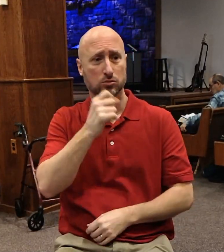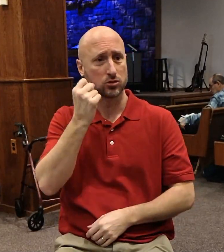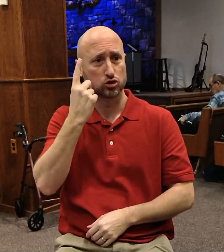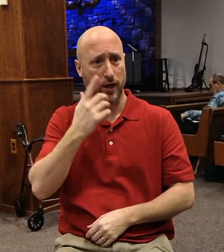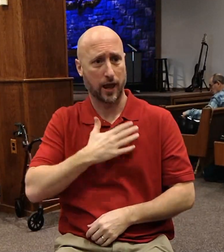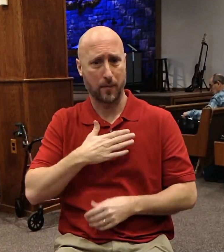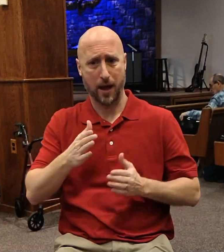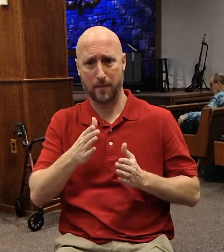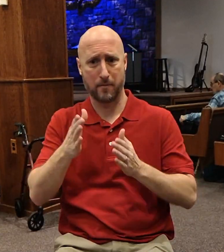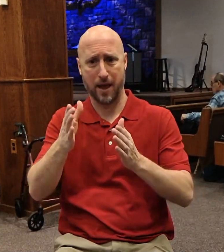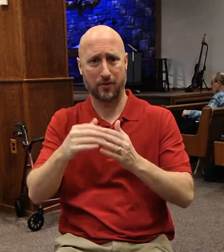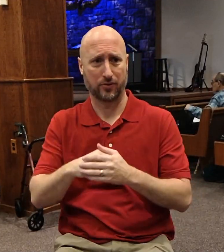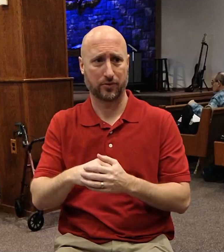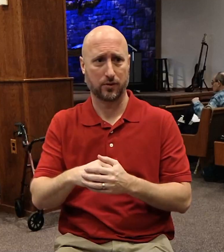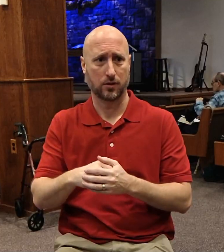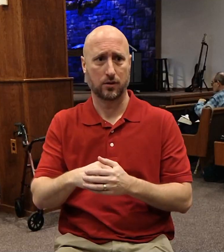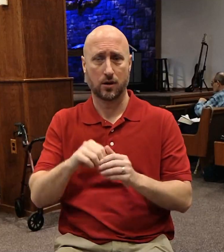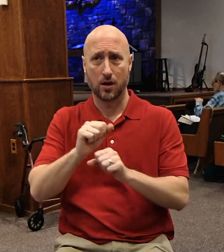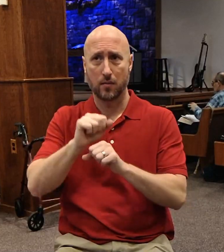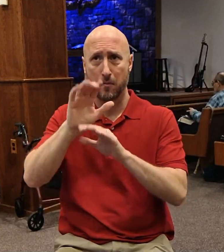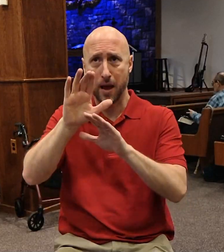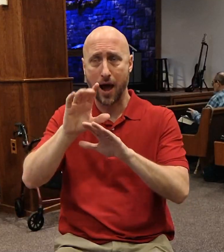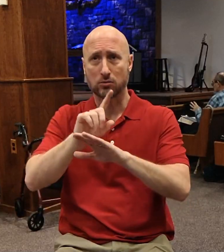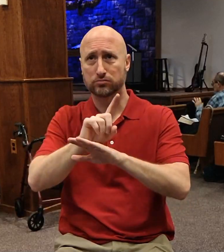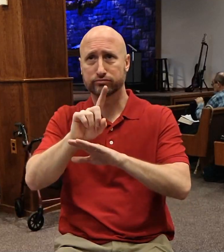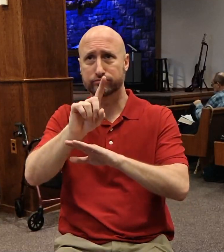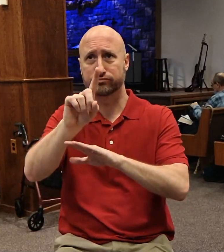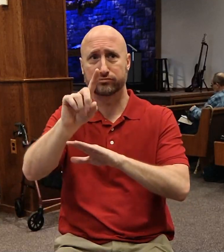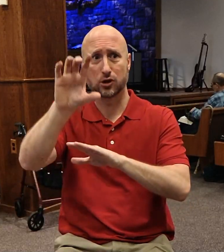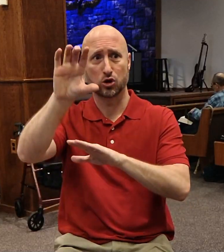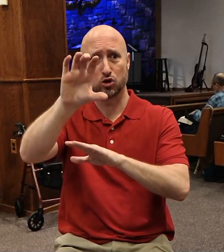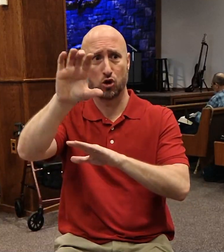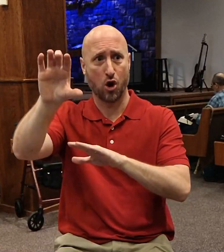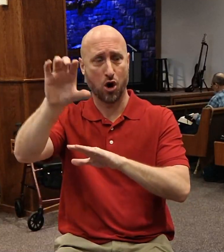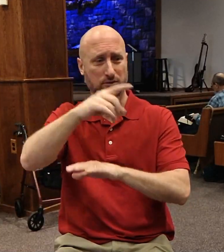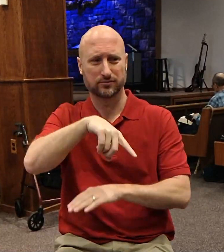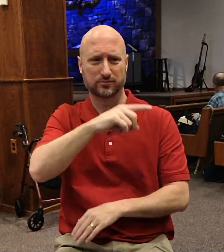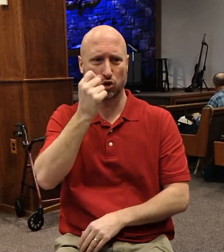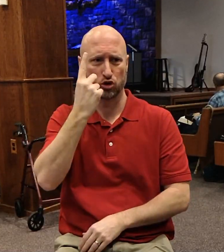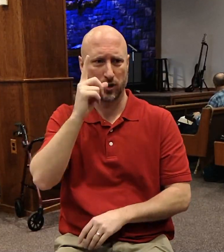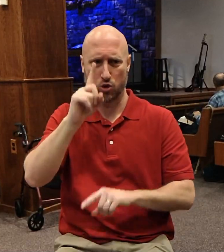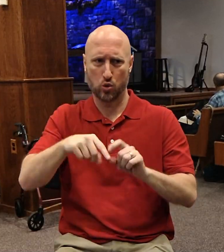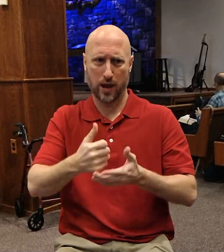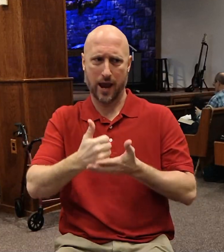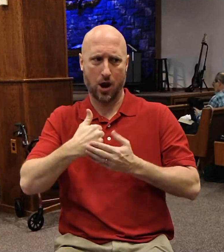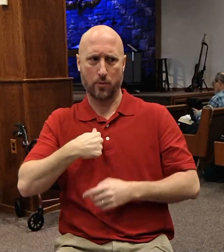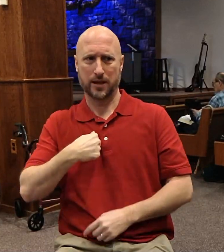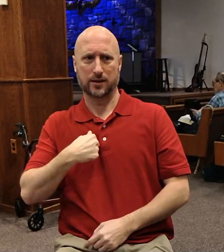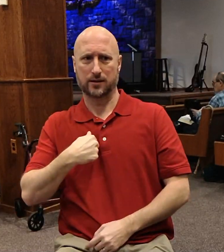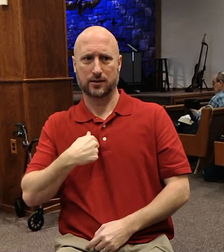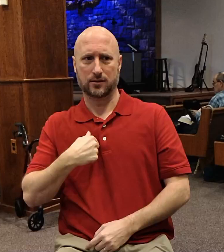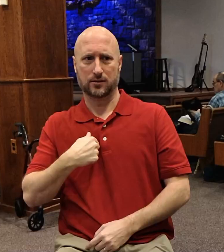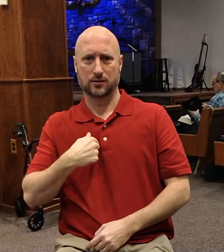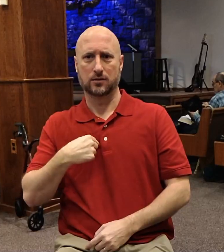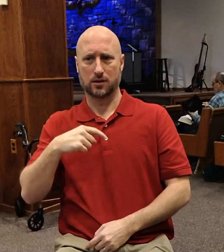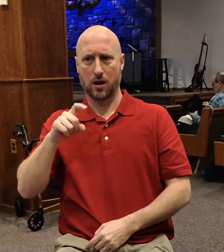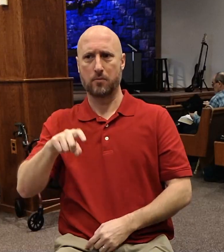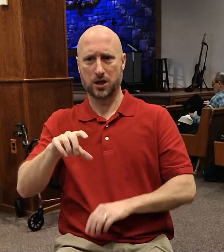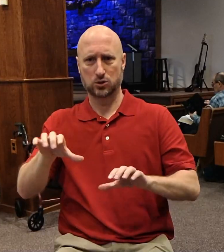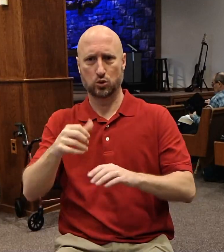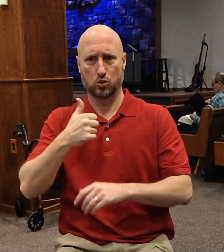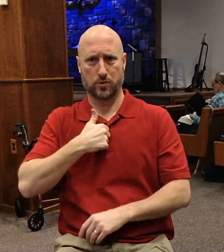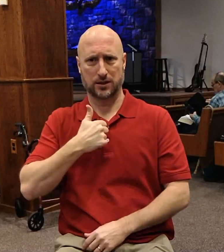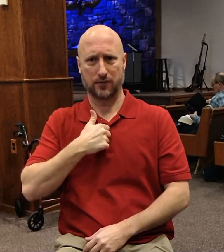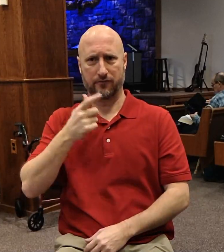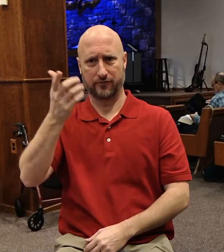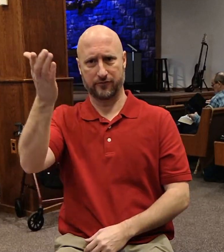Golgotha, Gethsemane, the Gavitha, Golgotha, the grave, the glory, the things that were laid